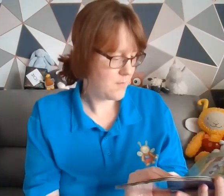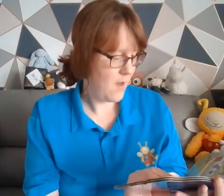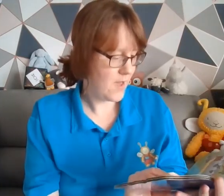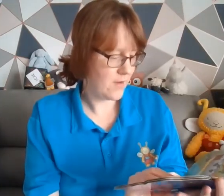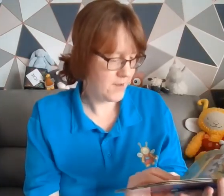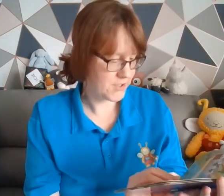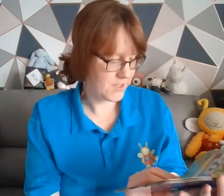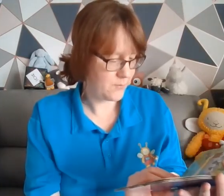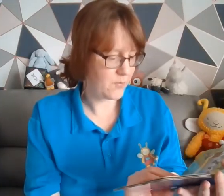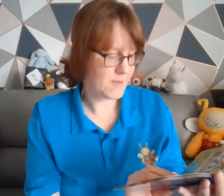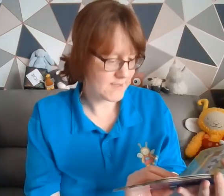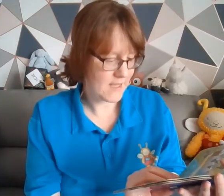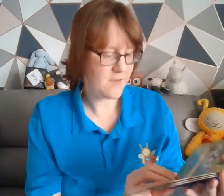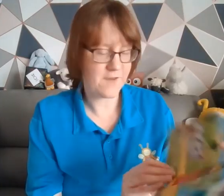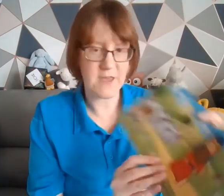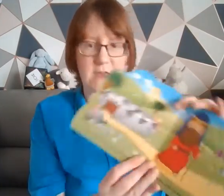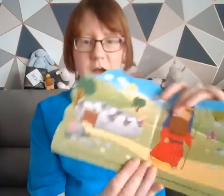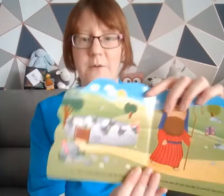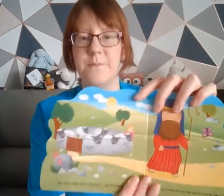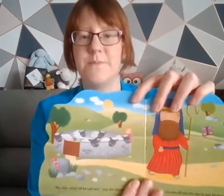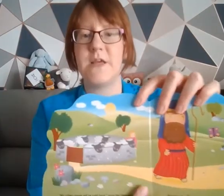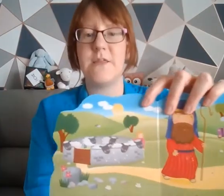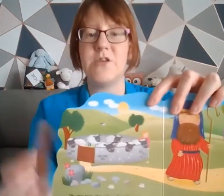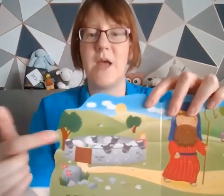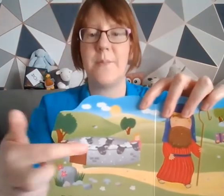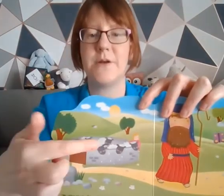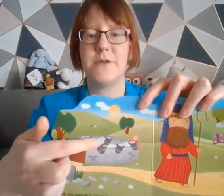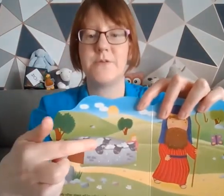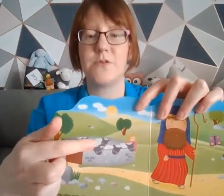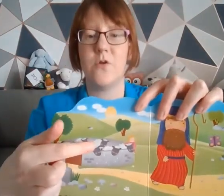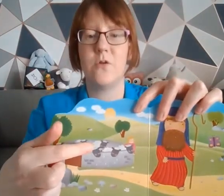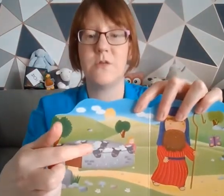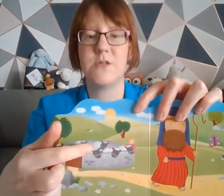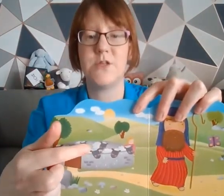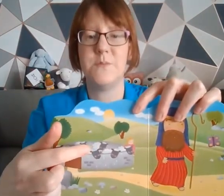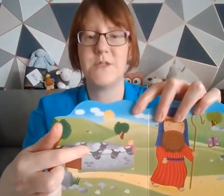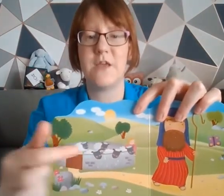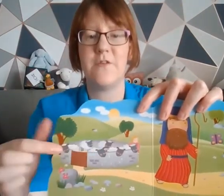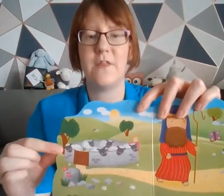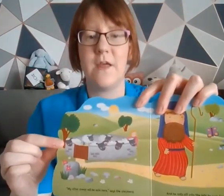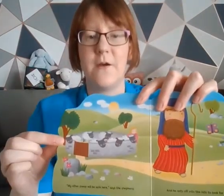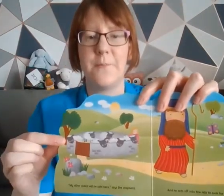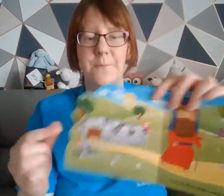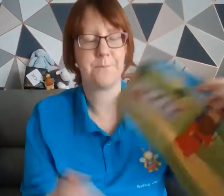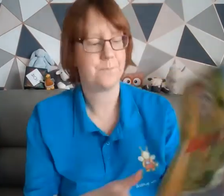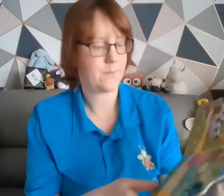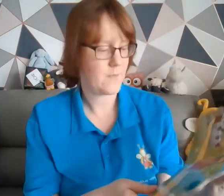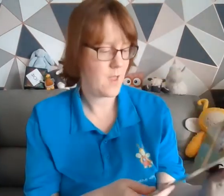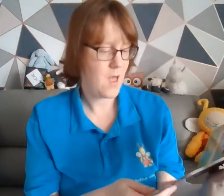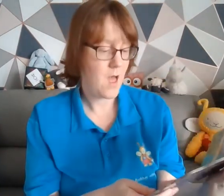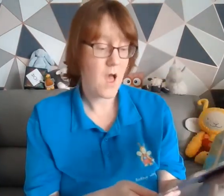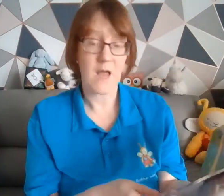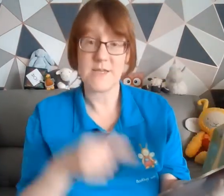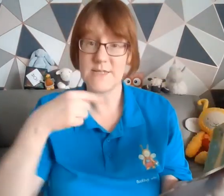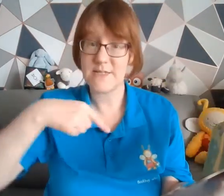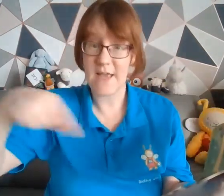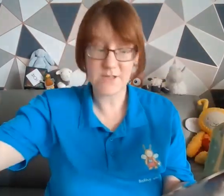My other sheep will be safe here, said the shepherd. All his sheep safe in there. And he set